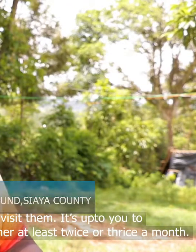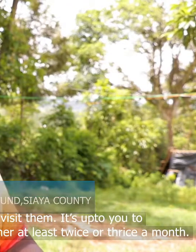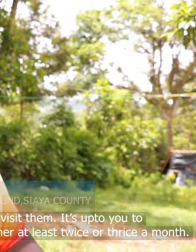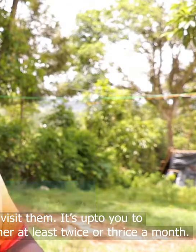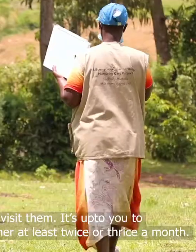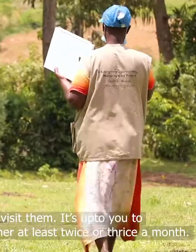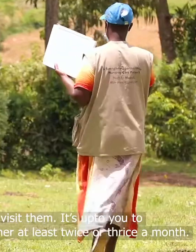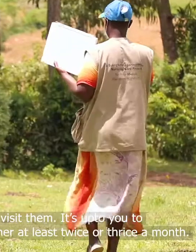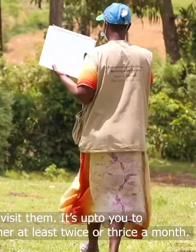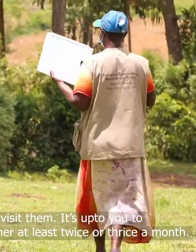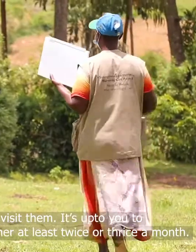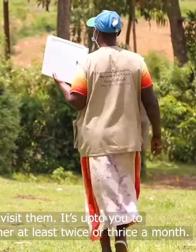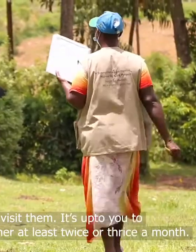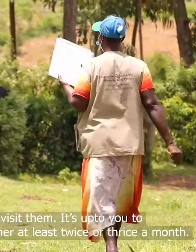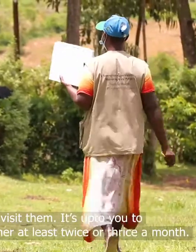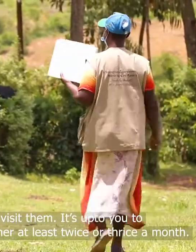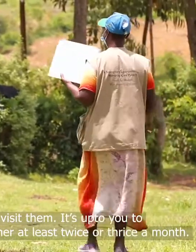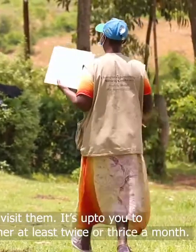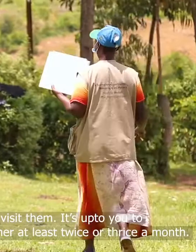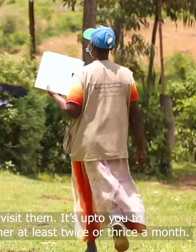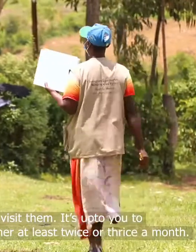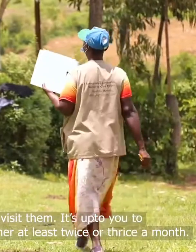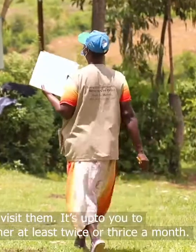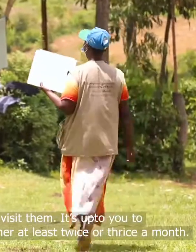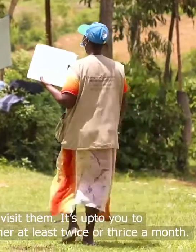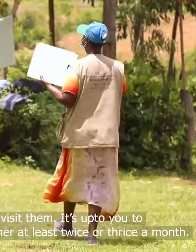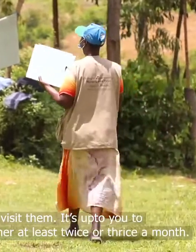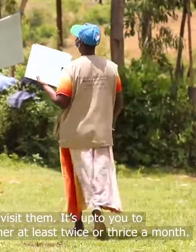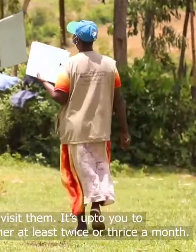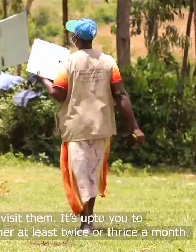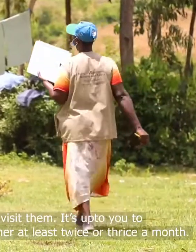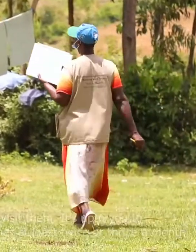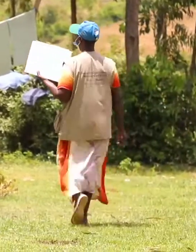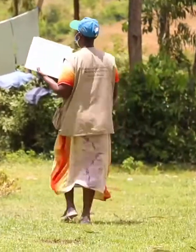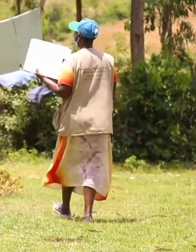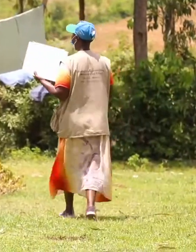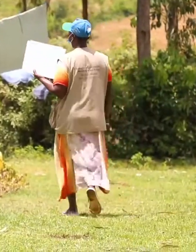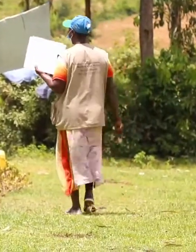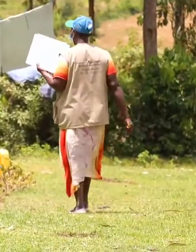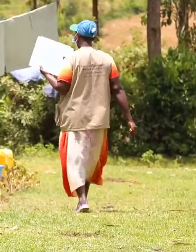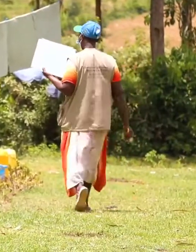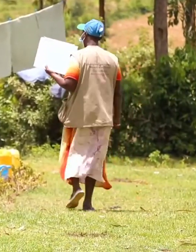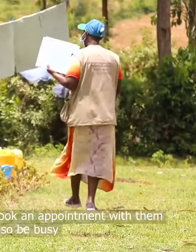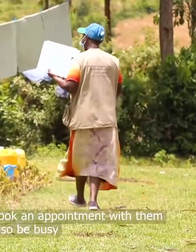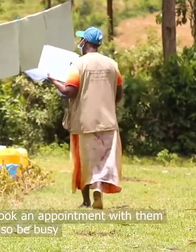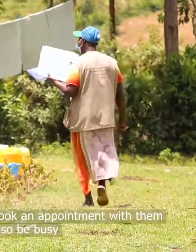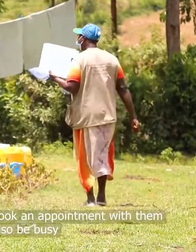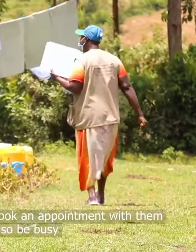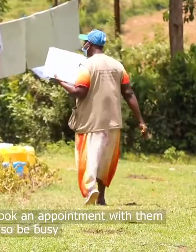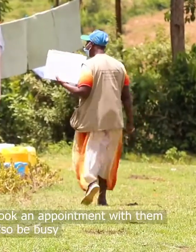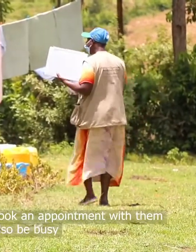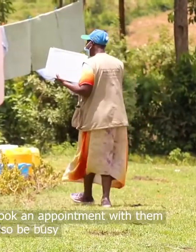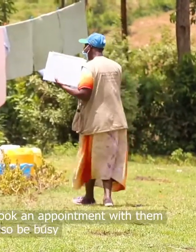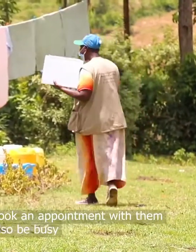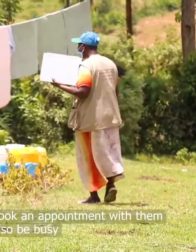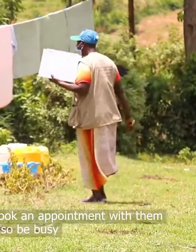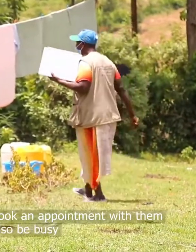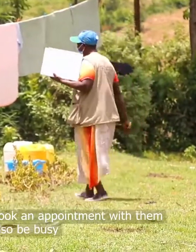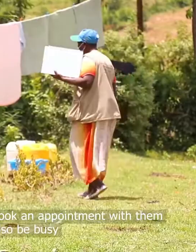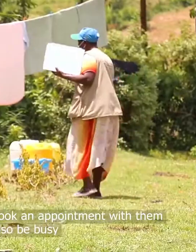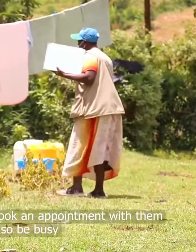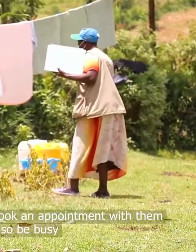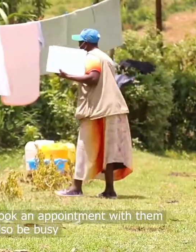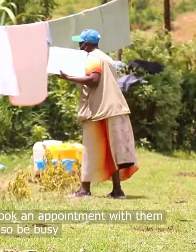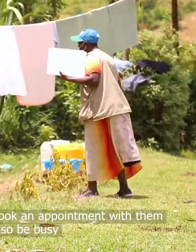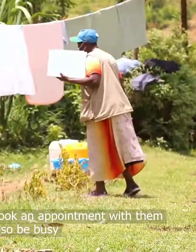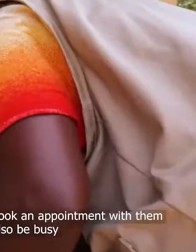najipanga at least in a month, mama namtembelea mara 2 mara 3. Sasa vile ninaenda na book appointment, manake wajua